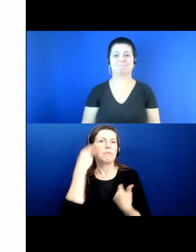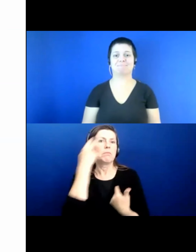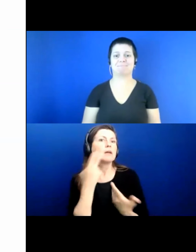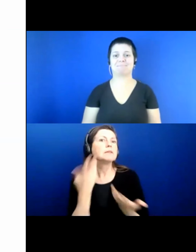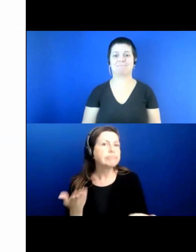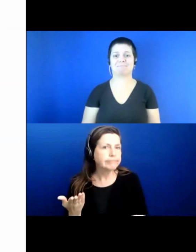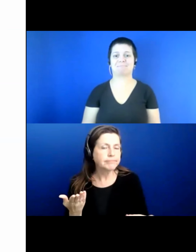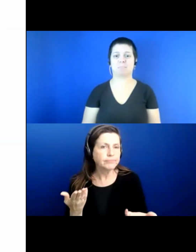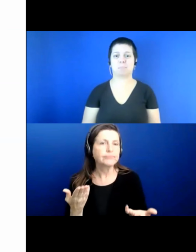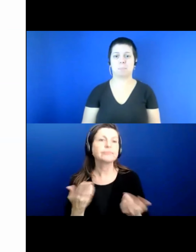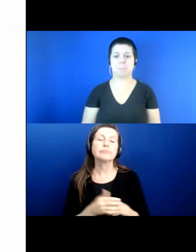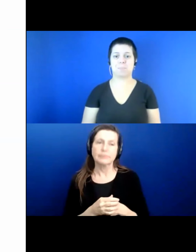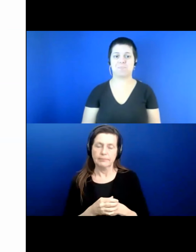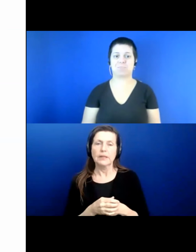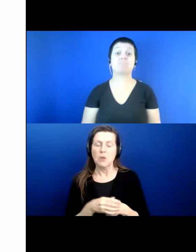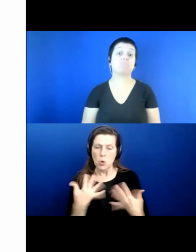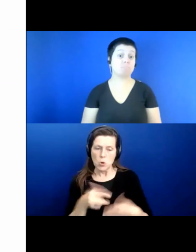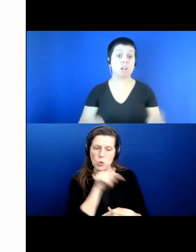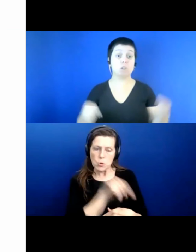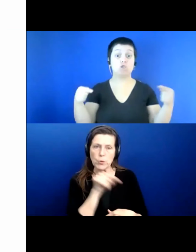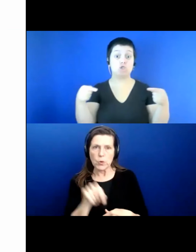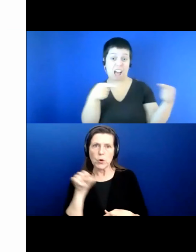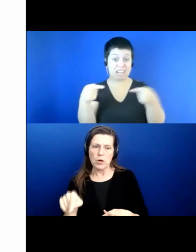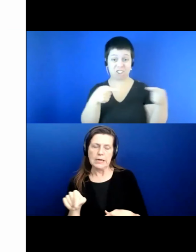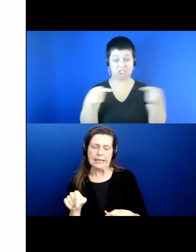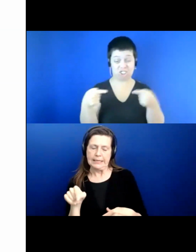It is important to look at these challenges.